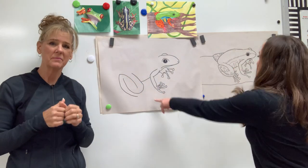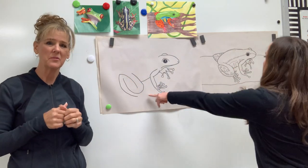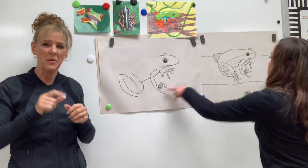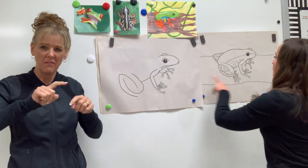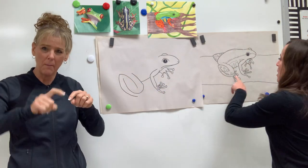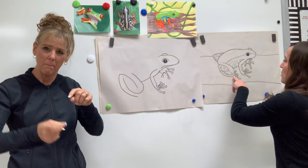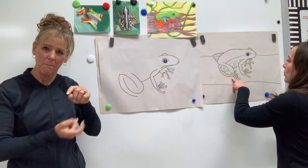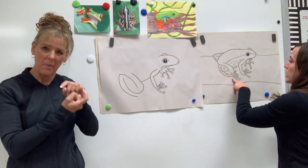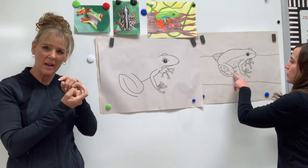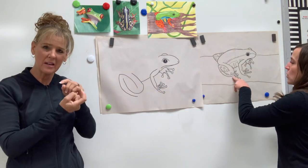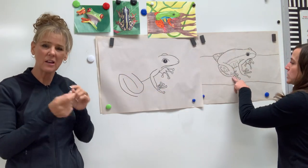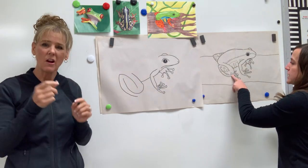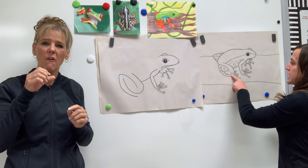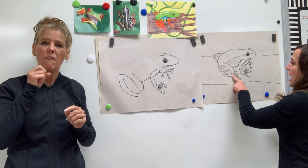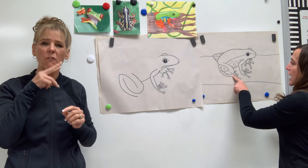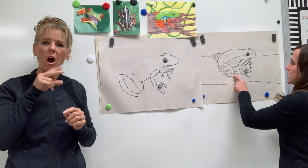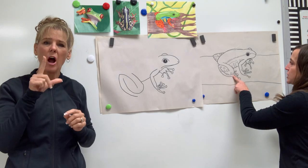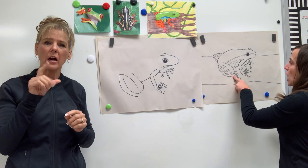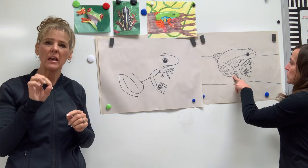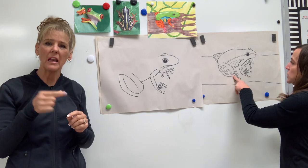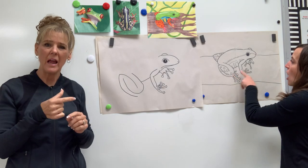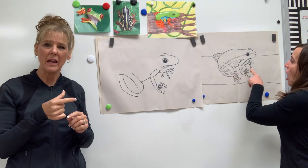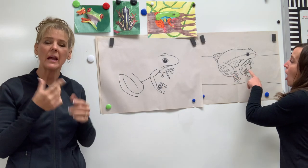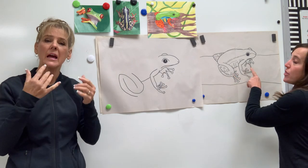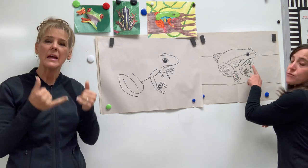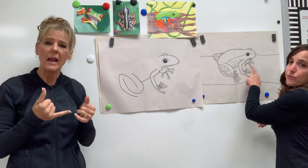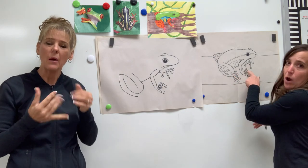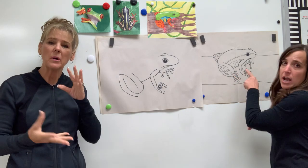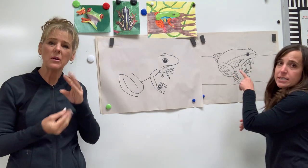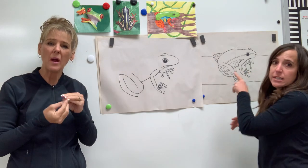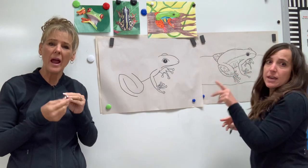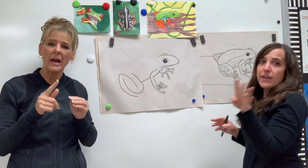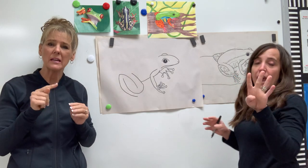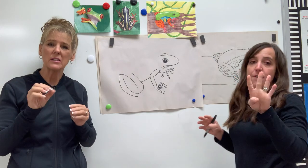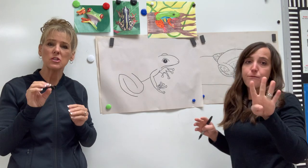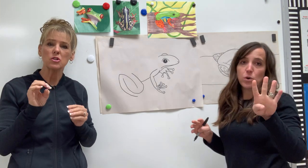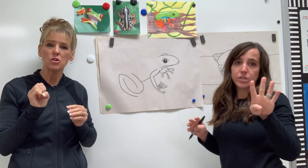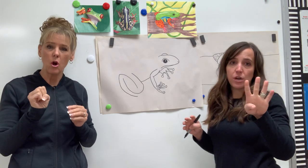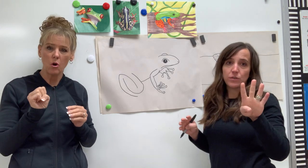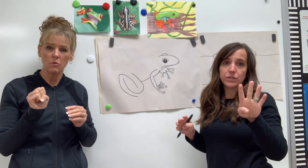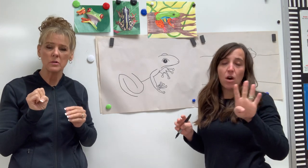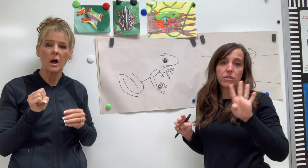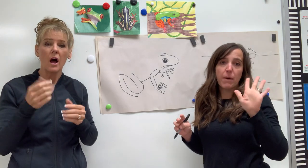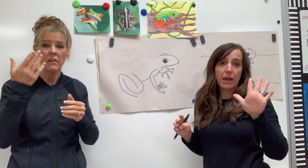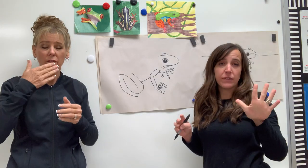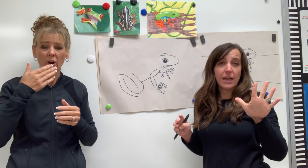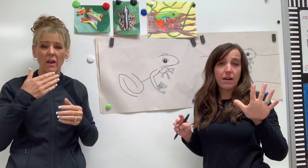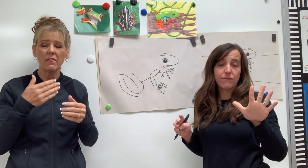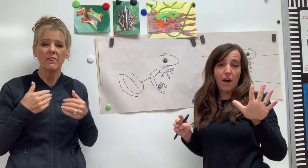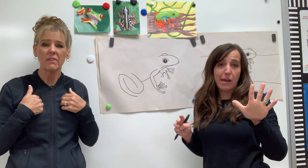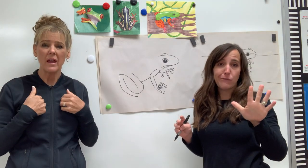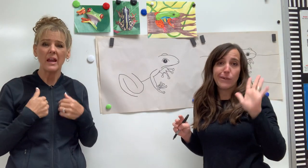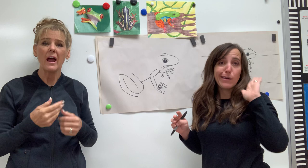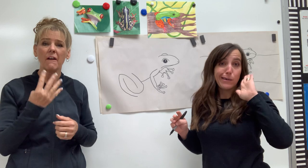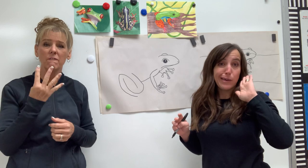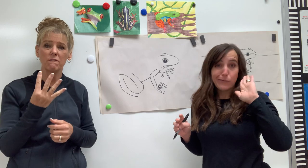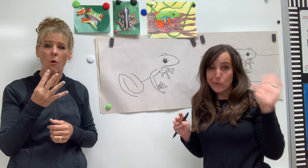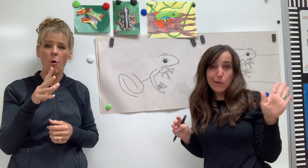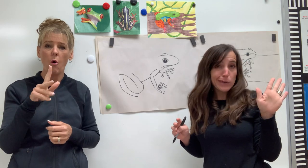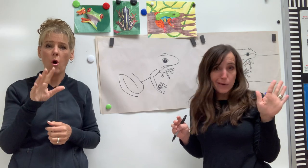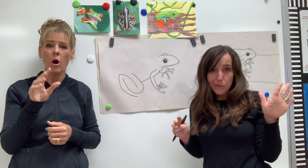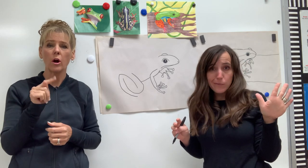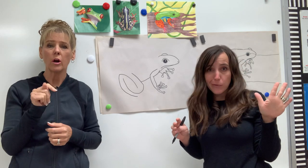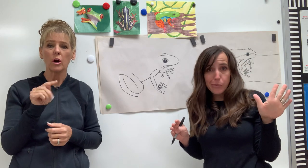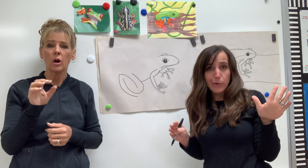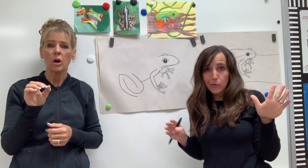So now we of course need to add his toes. On the front, they have four toes. On the back, they have five. If